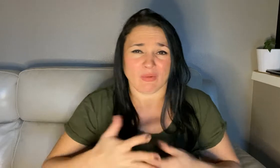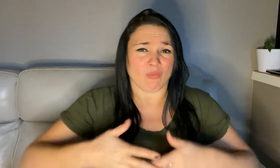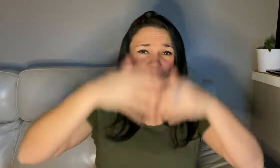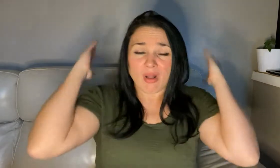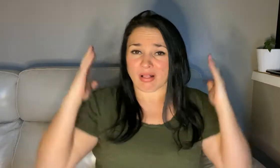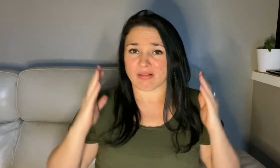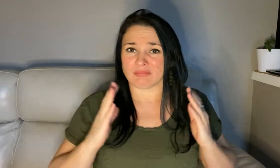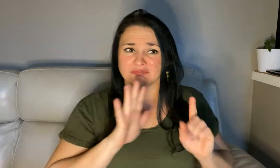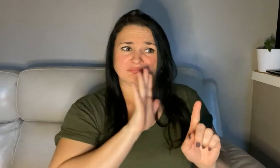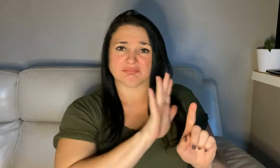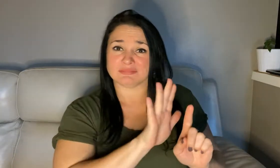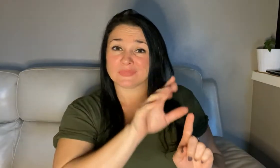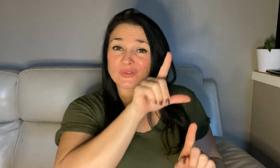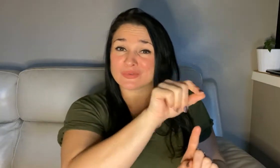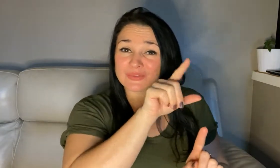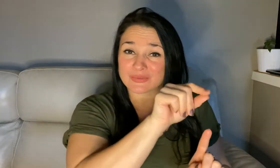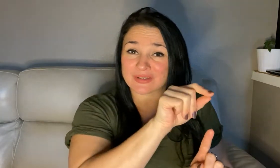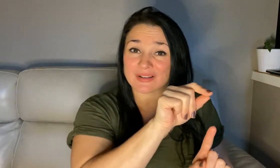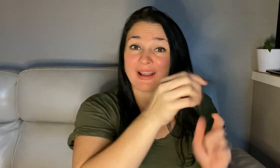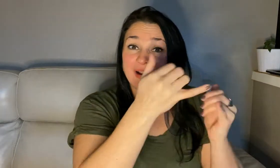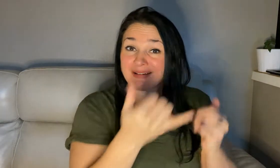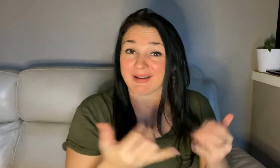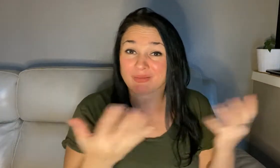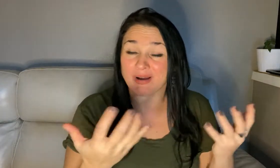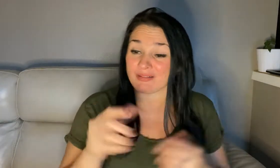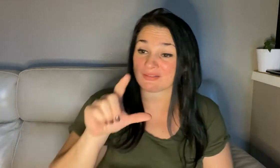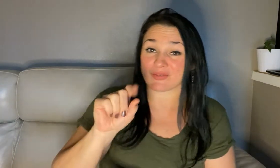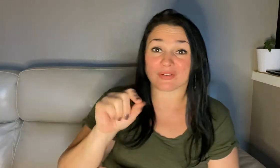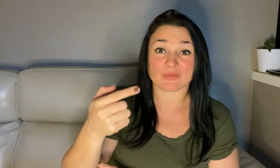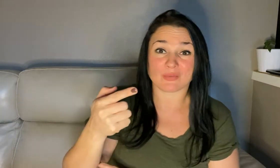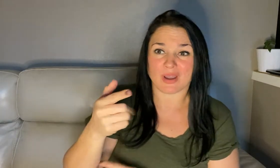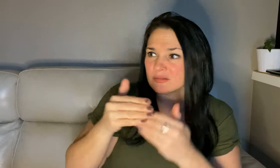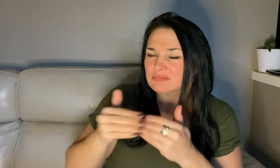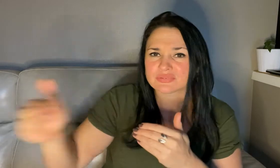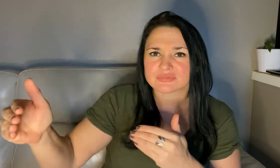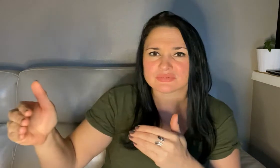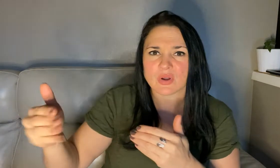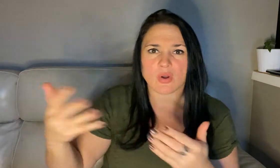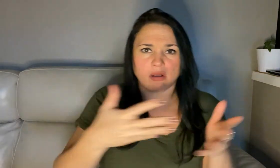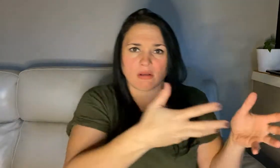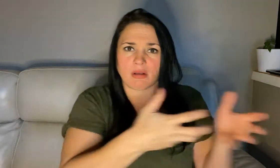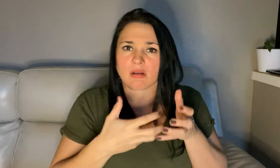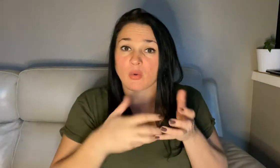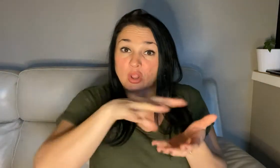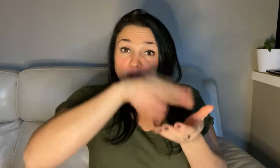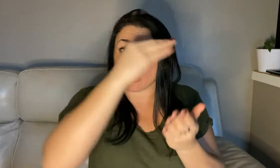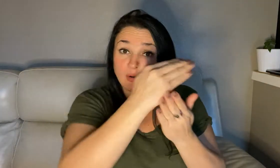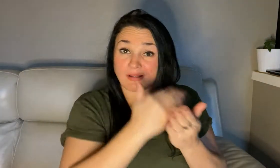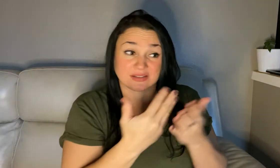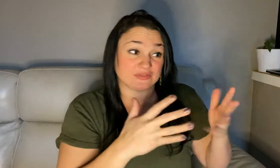and havoc and stress that brought us overwhelming feelings. And now for 2021, what we do